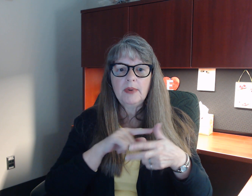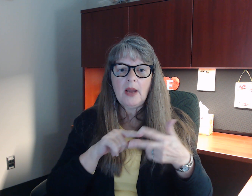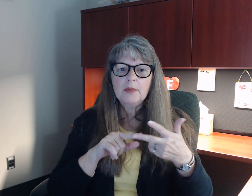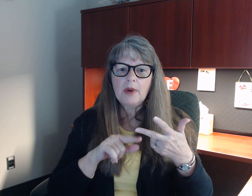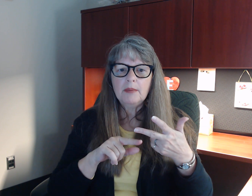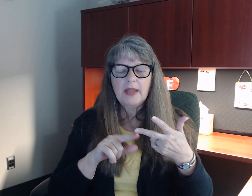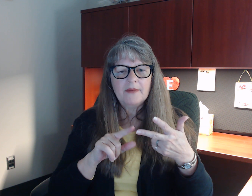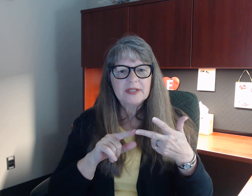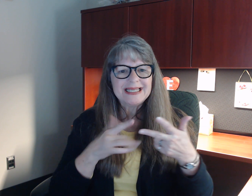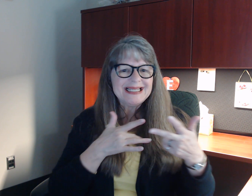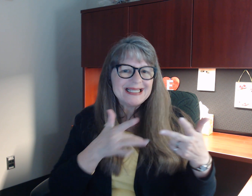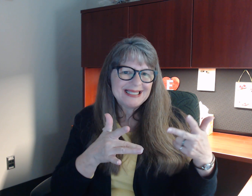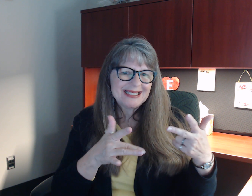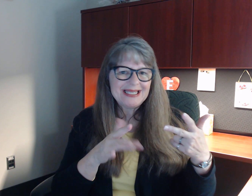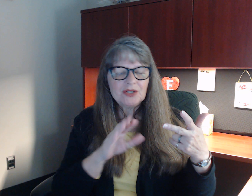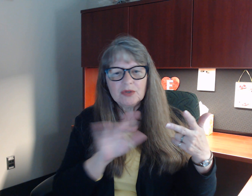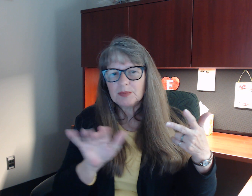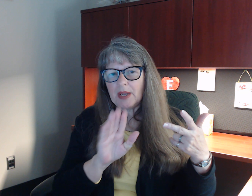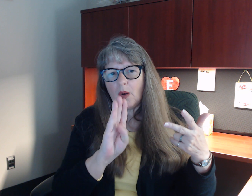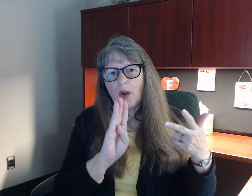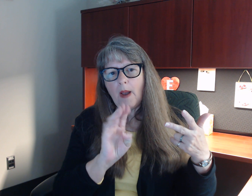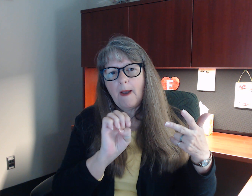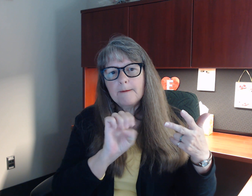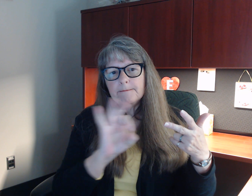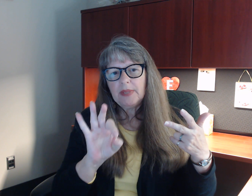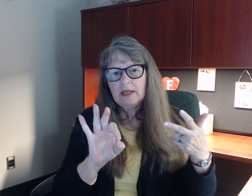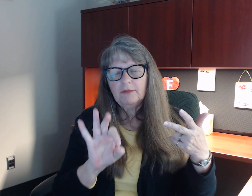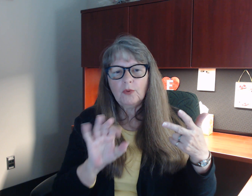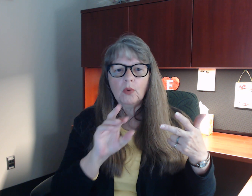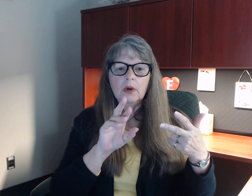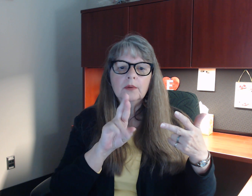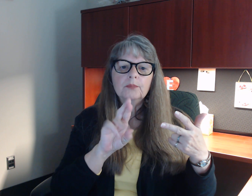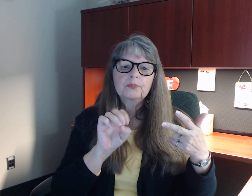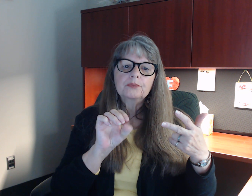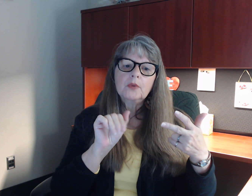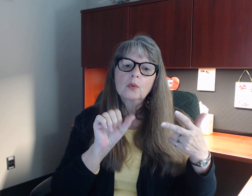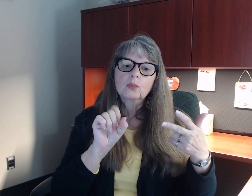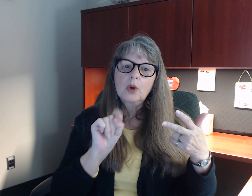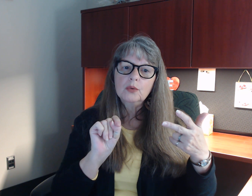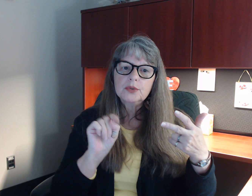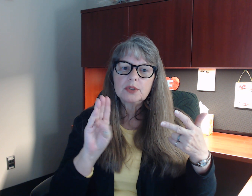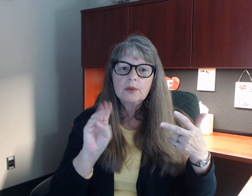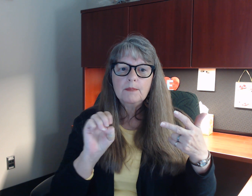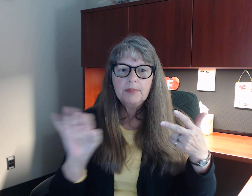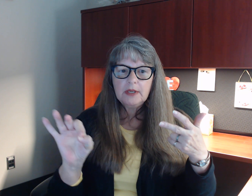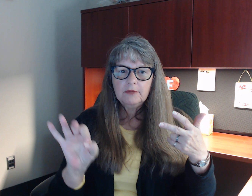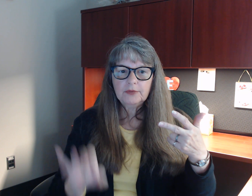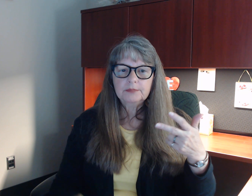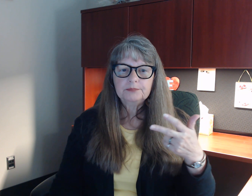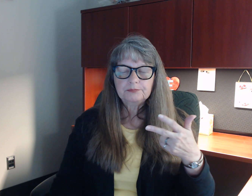would probably have a tendency to spell beef or roast beef.